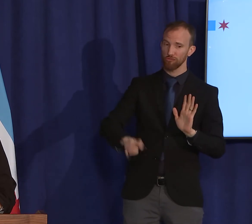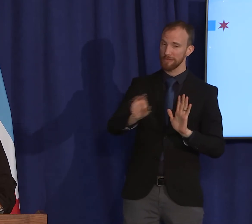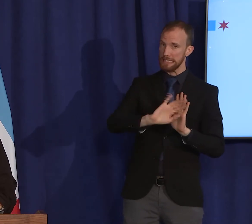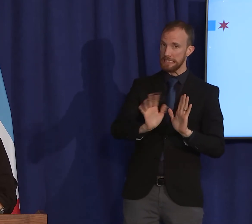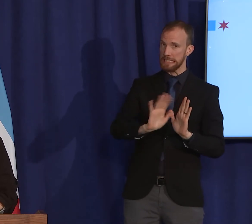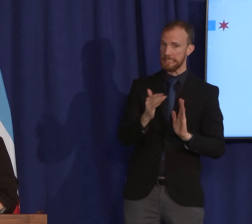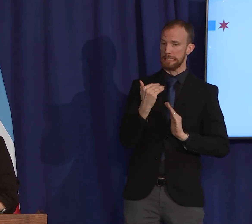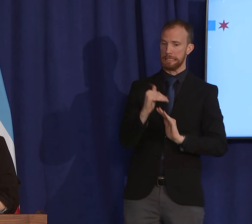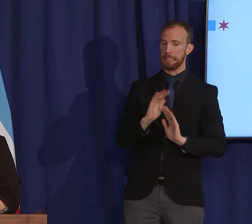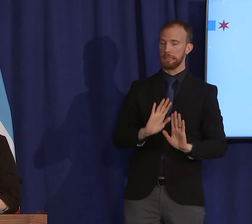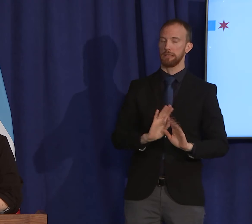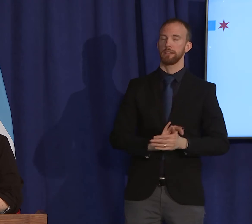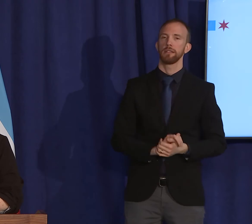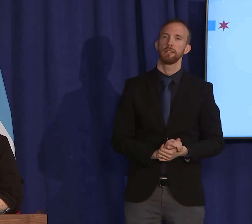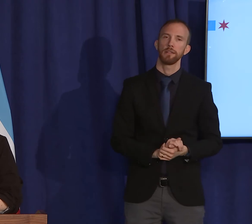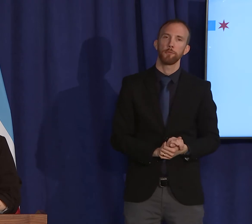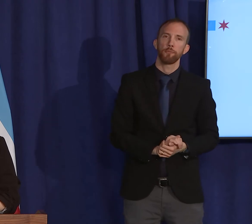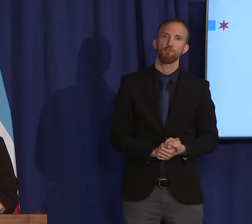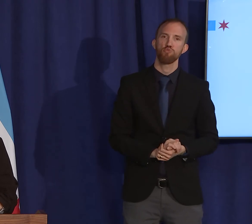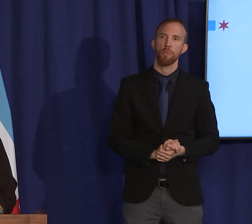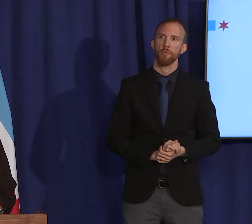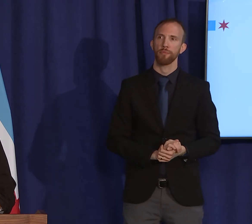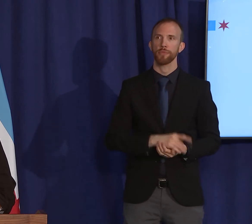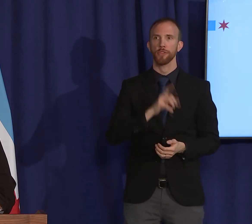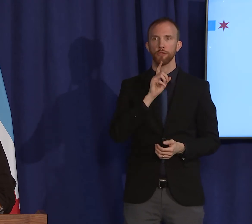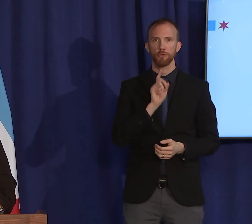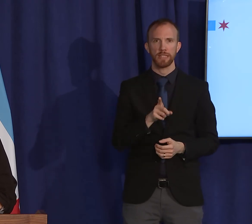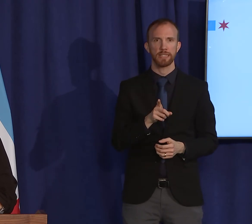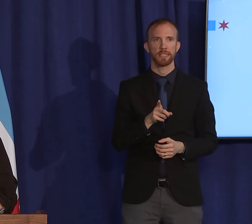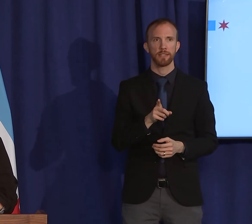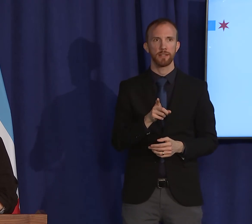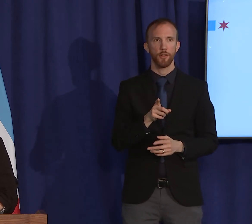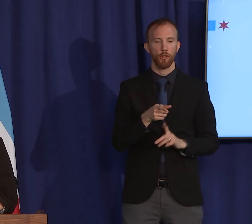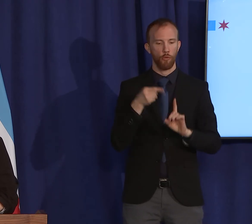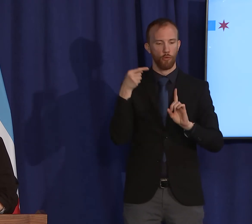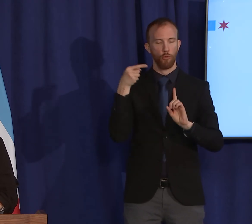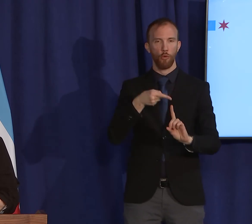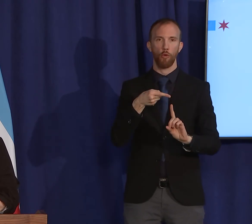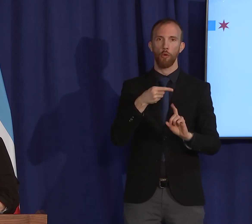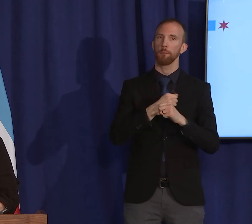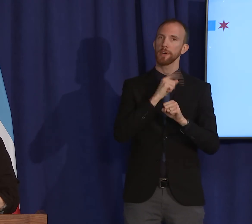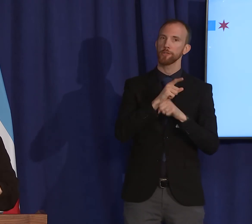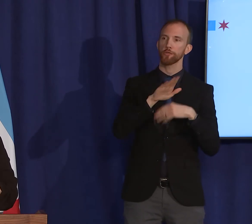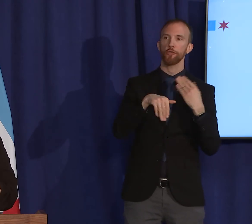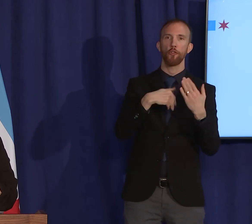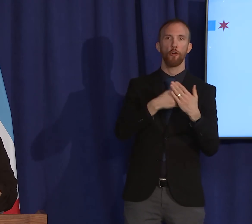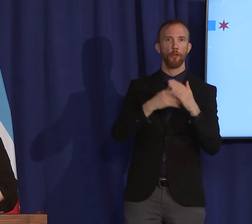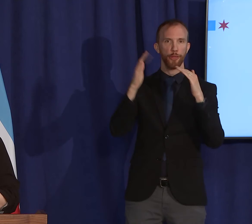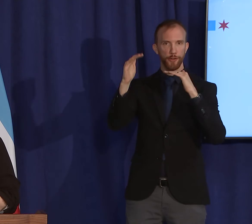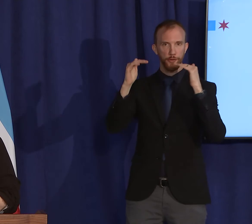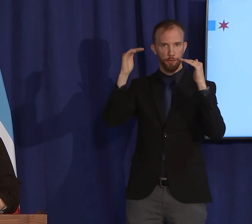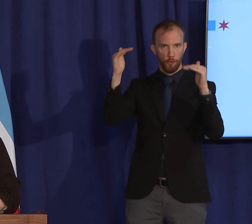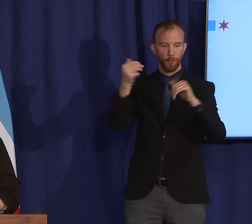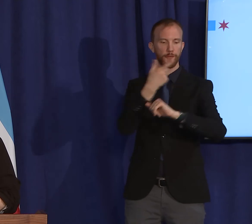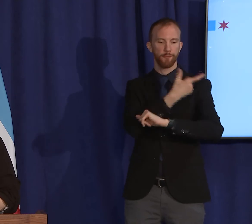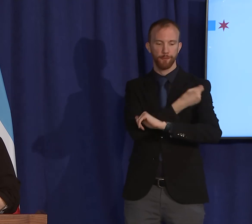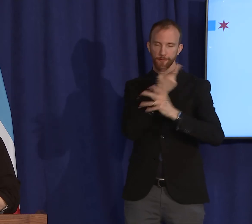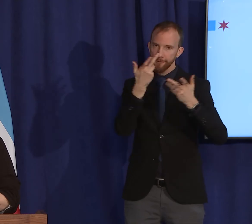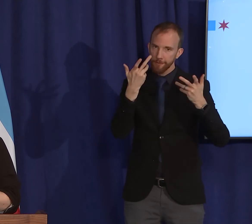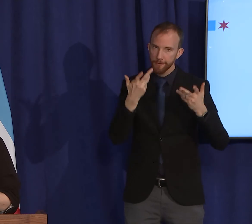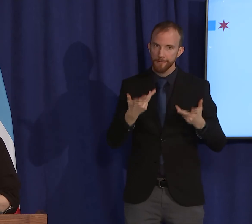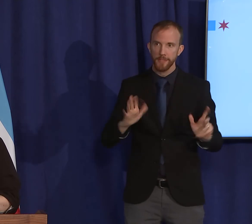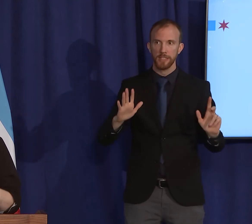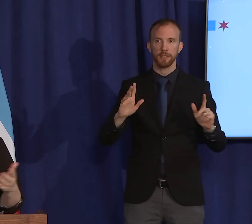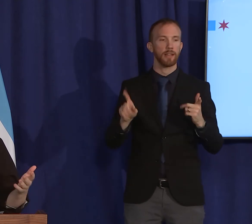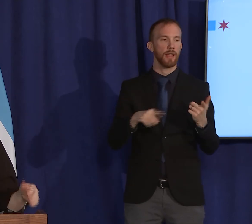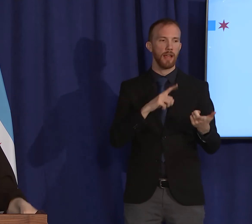it's mostly about making sure adults are fully vaccinated to wait to travel, and then having everybody continue to do